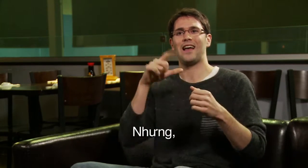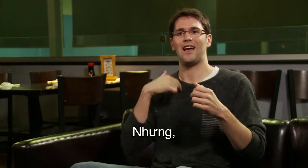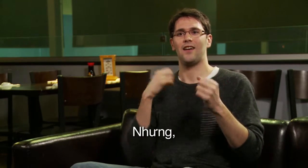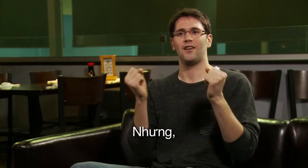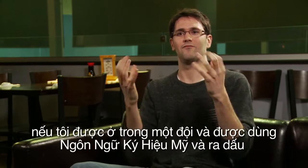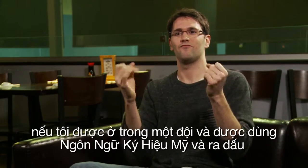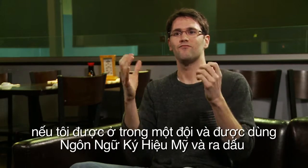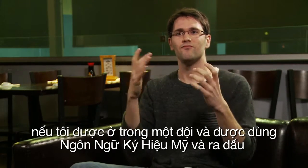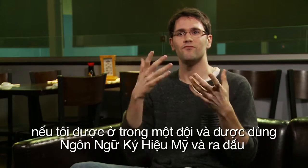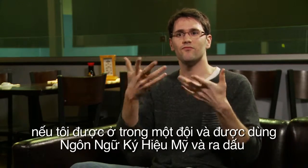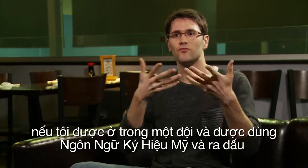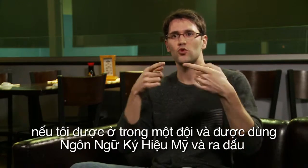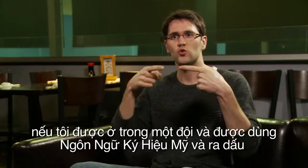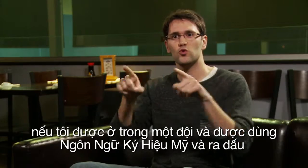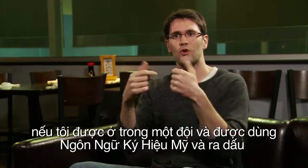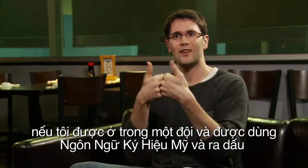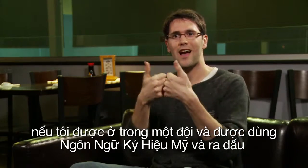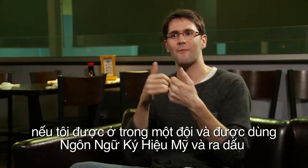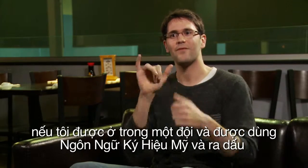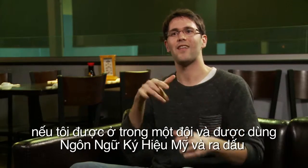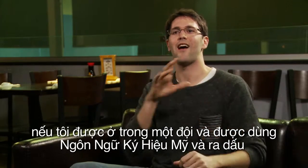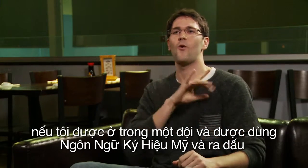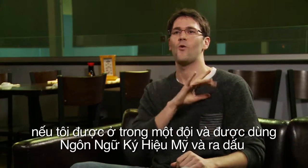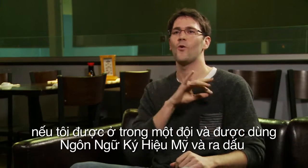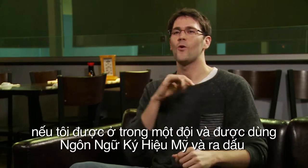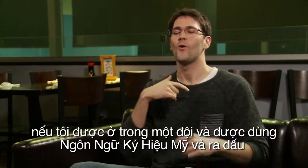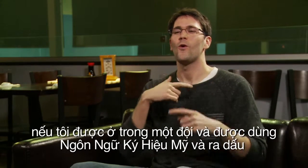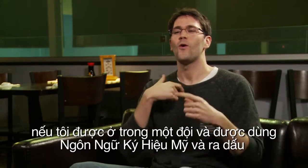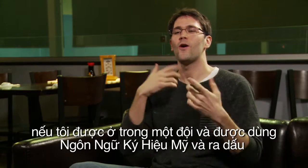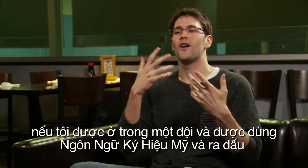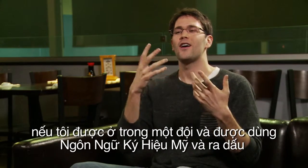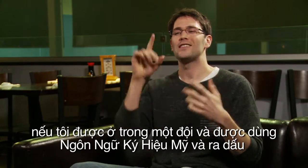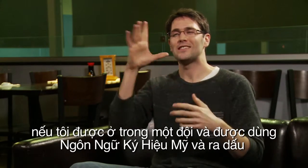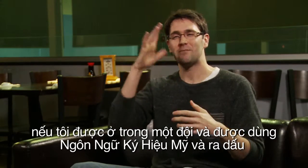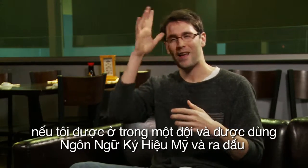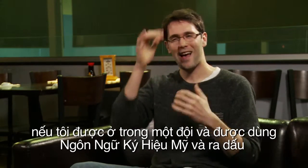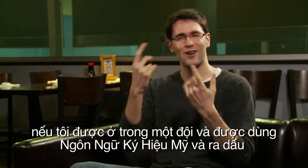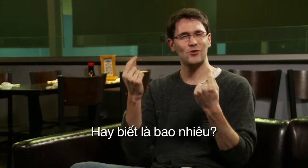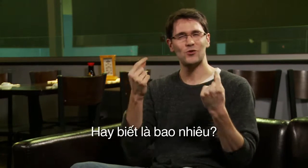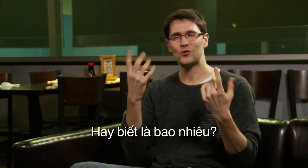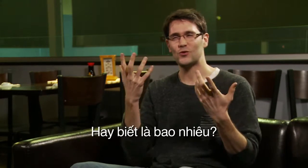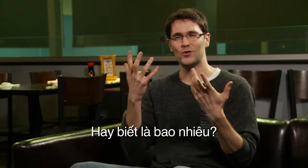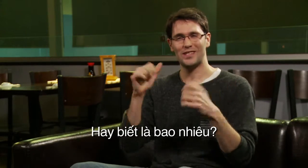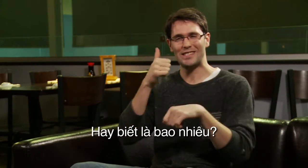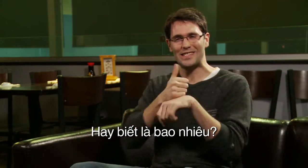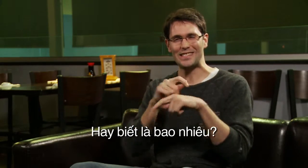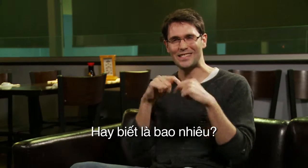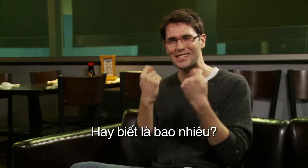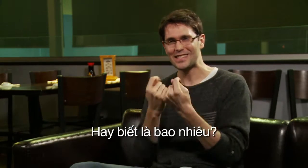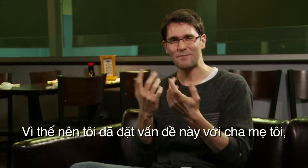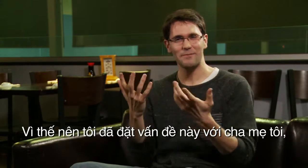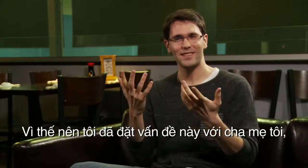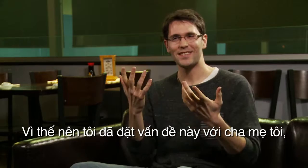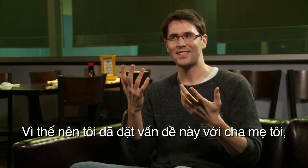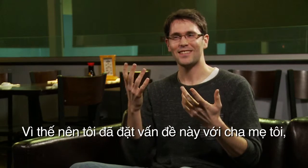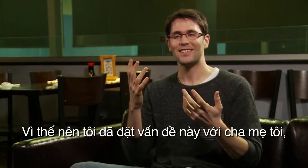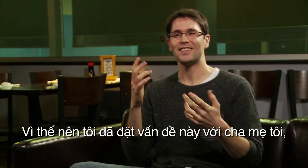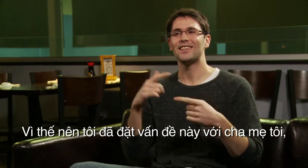But if I could be on a team and use American Sign Language and sign, how cool would that be? And so I asked my parents